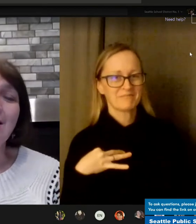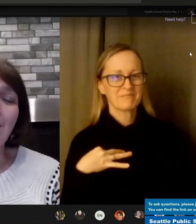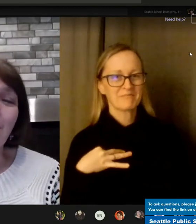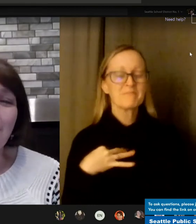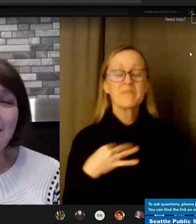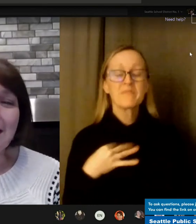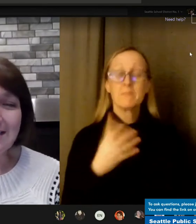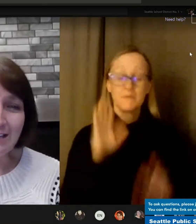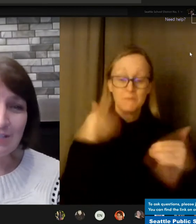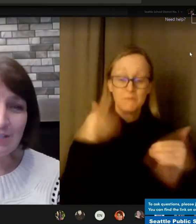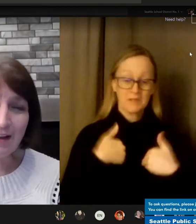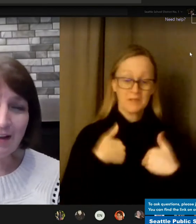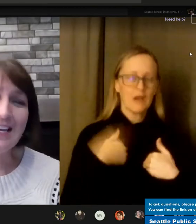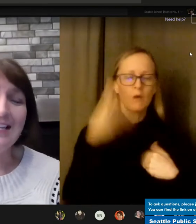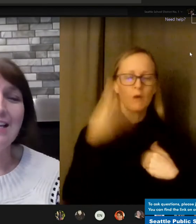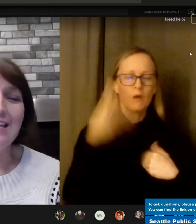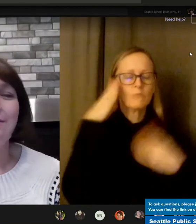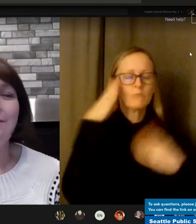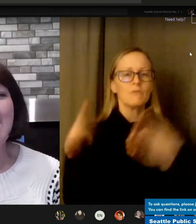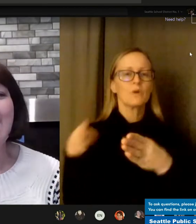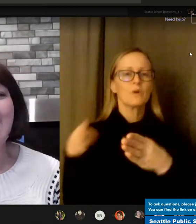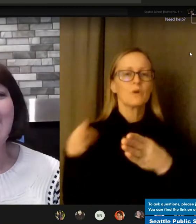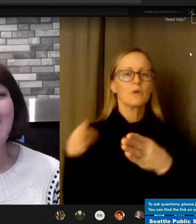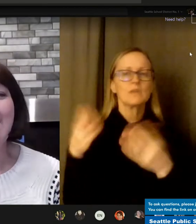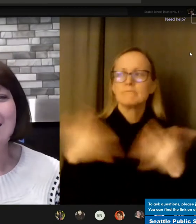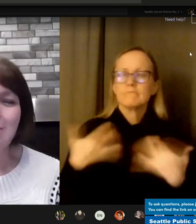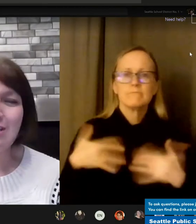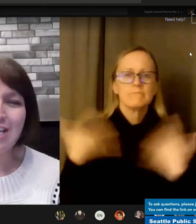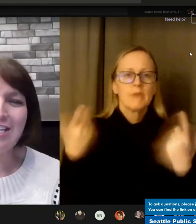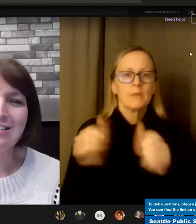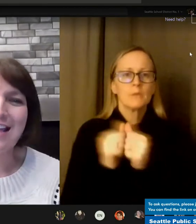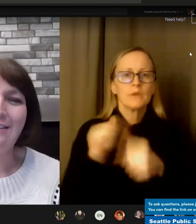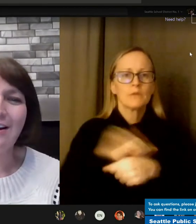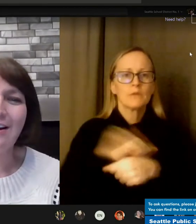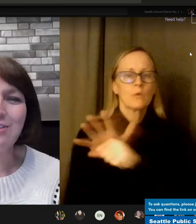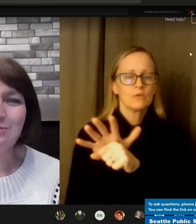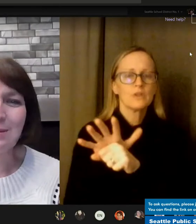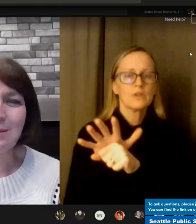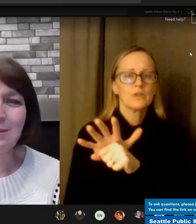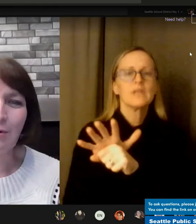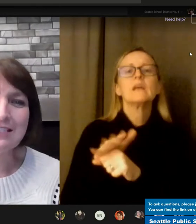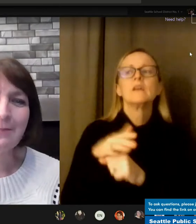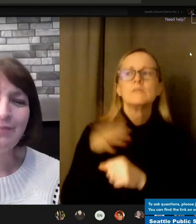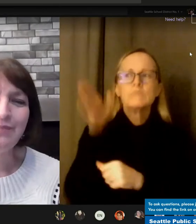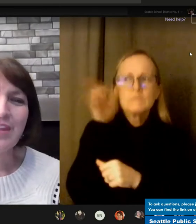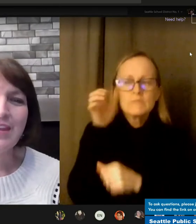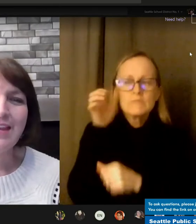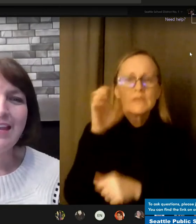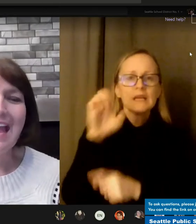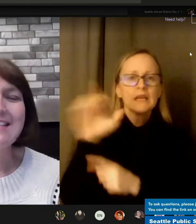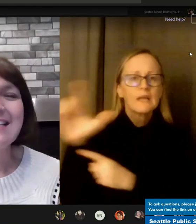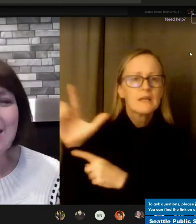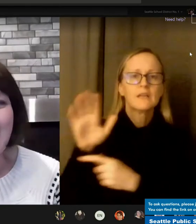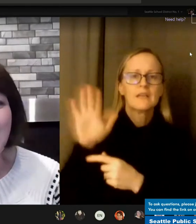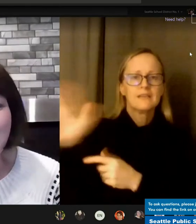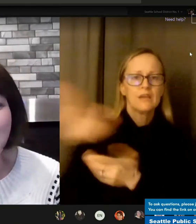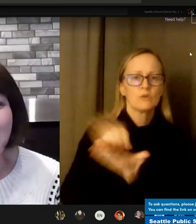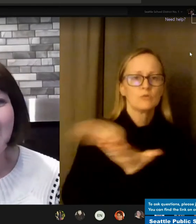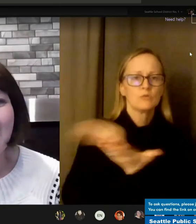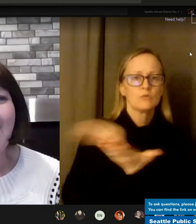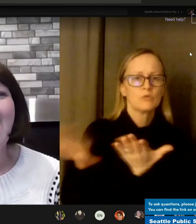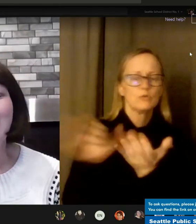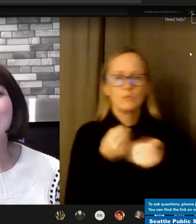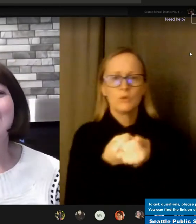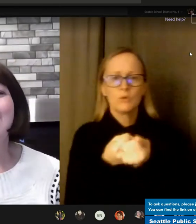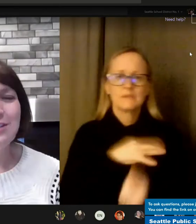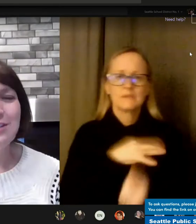our COVID-19 response and hear from EL and special education staff on student supports. As an educator, I know